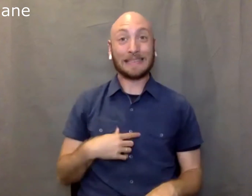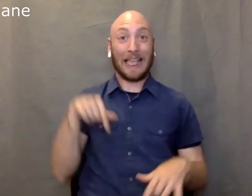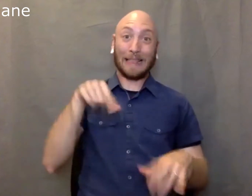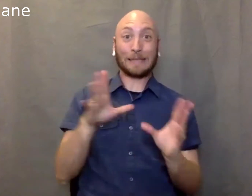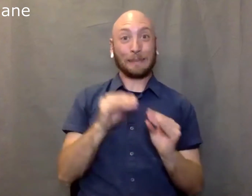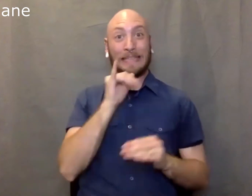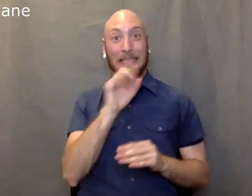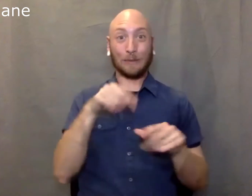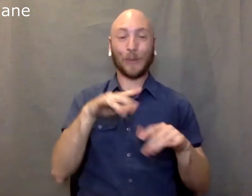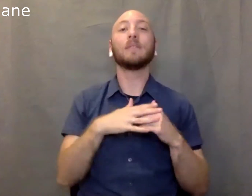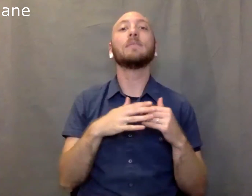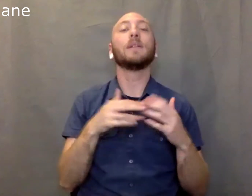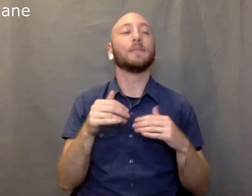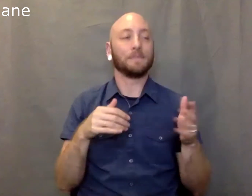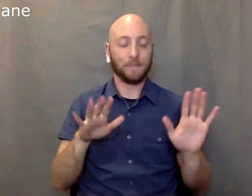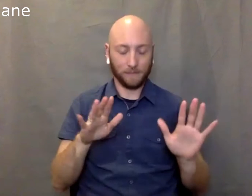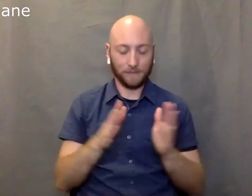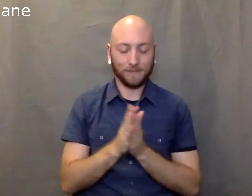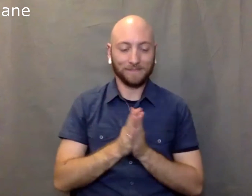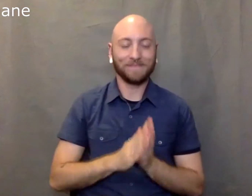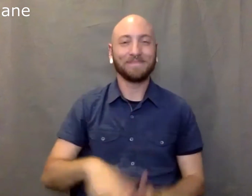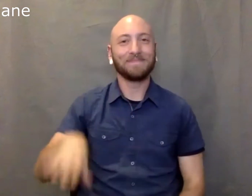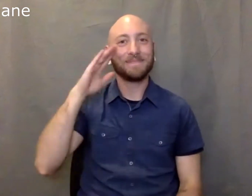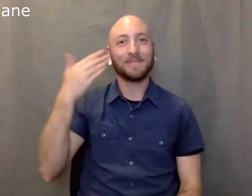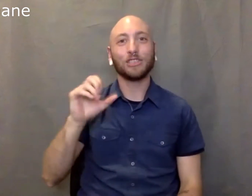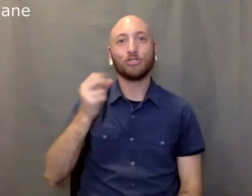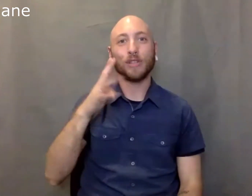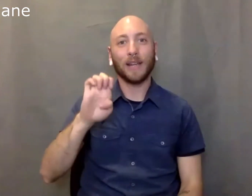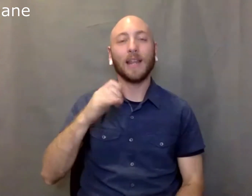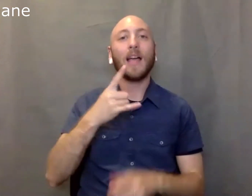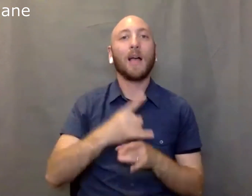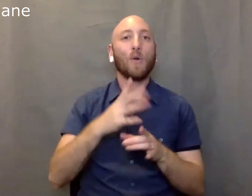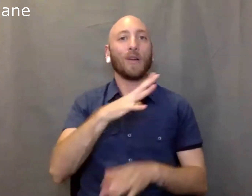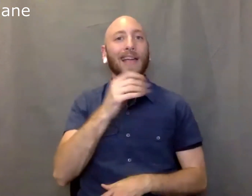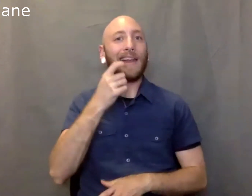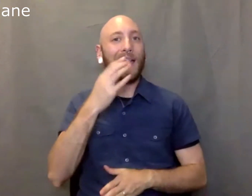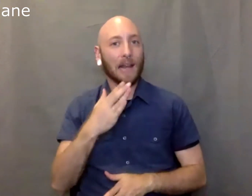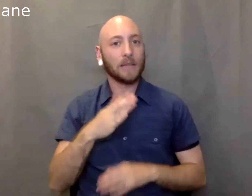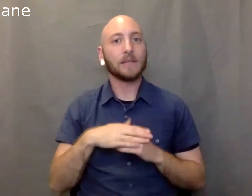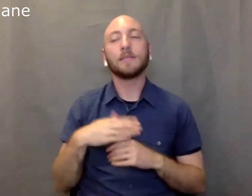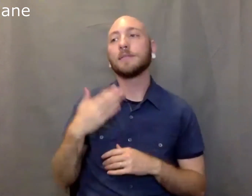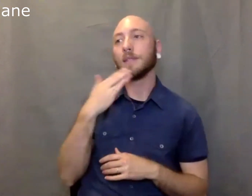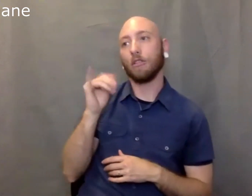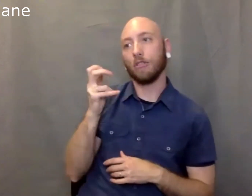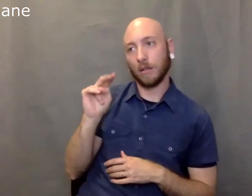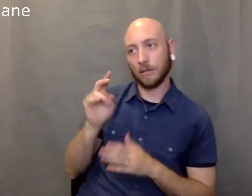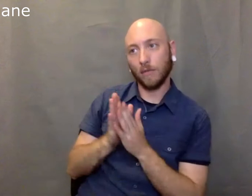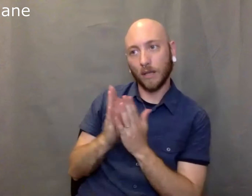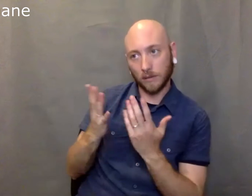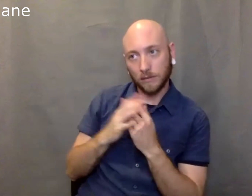I'm an alcoholic and a drug addict. Jocelyn, thank you so much for asking me to speak. I think it's definitely what I needed because I haven't